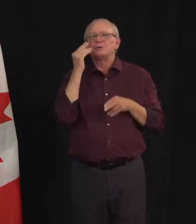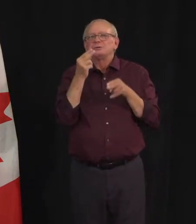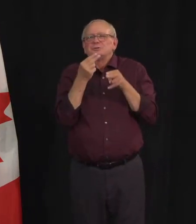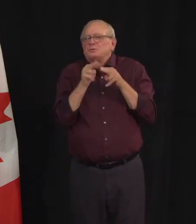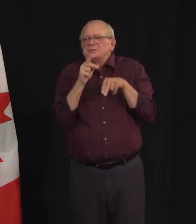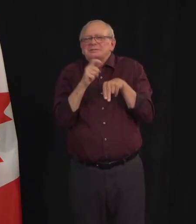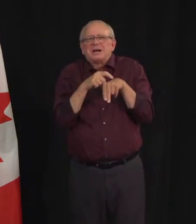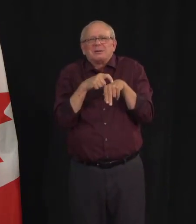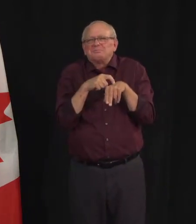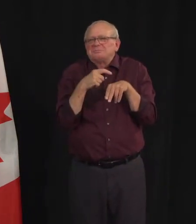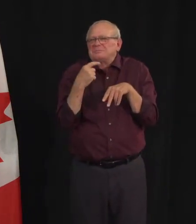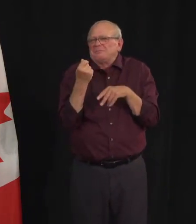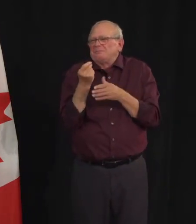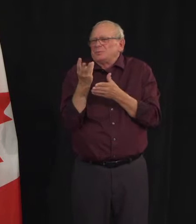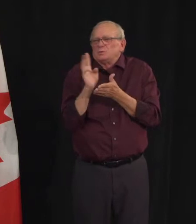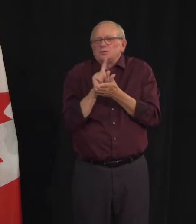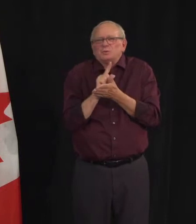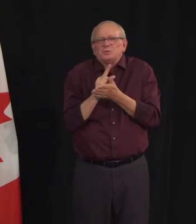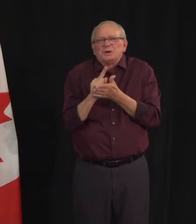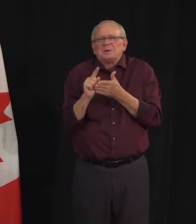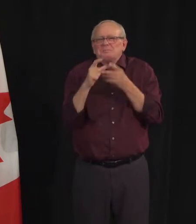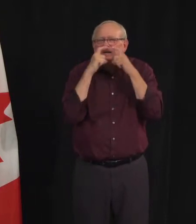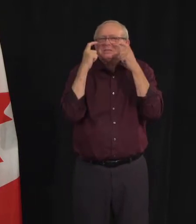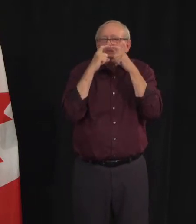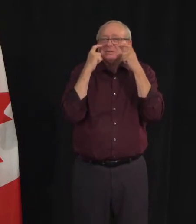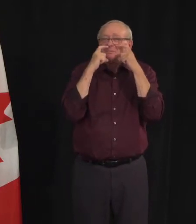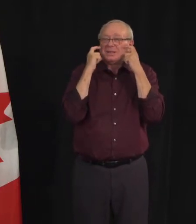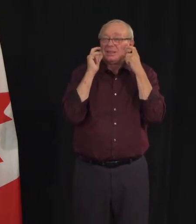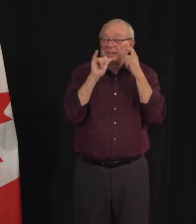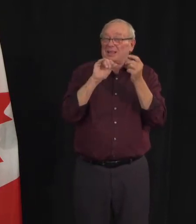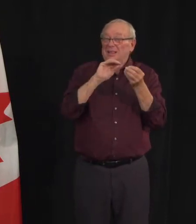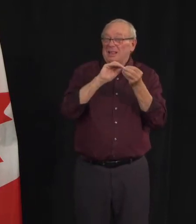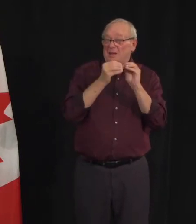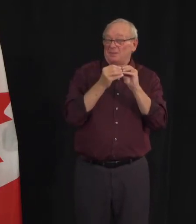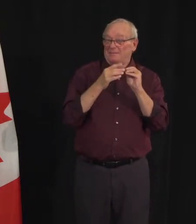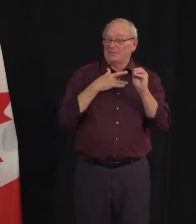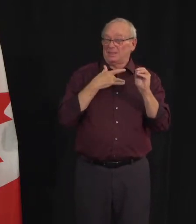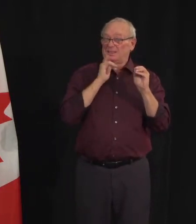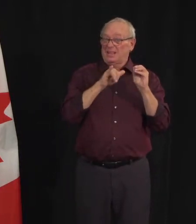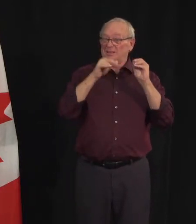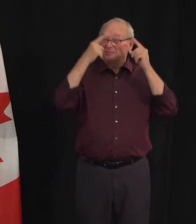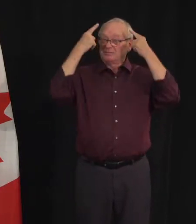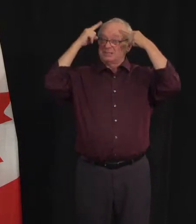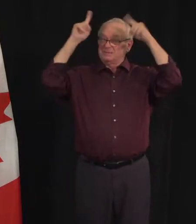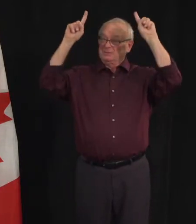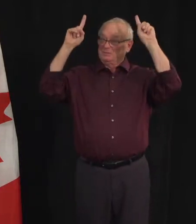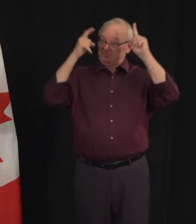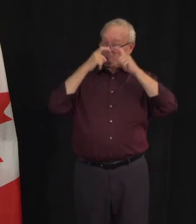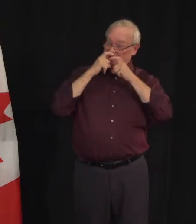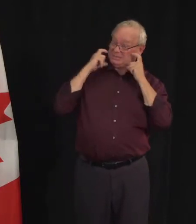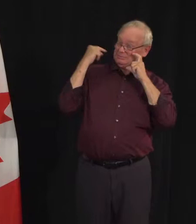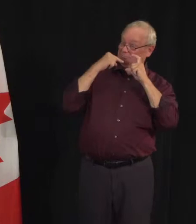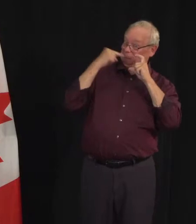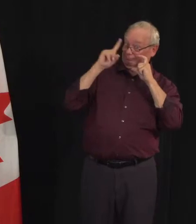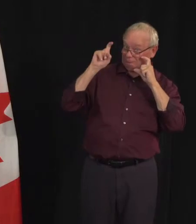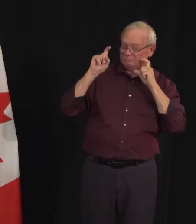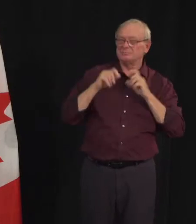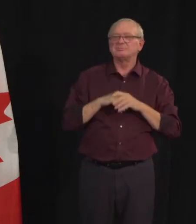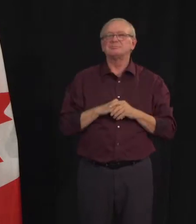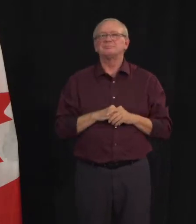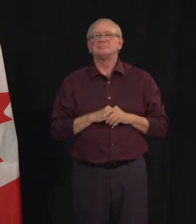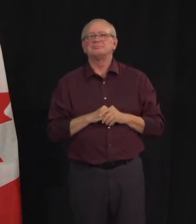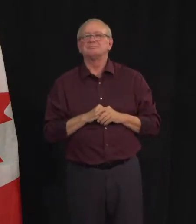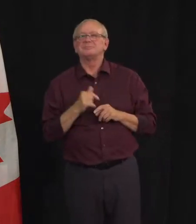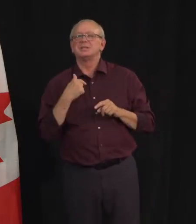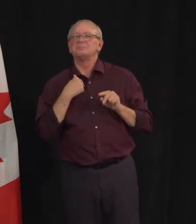but what are you able to speak to? We are still looking at our trends, and as you may know, the numbers in